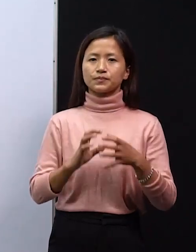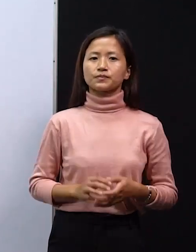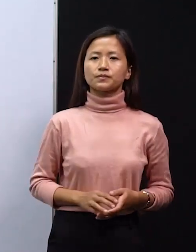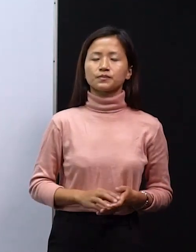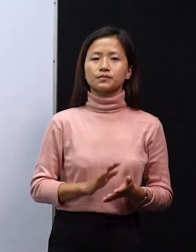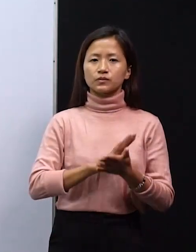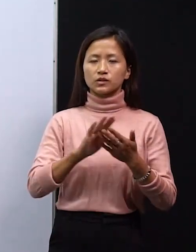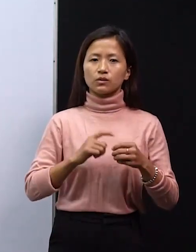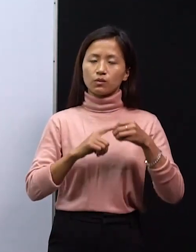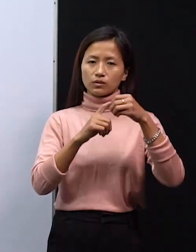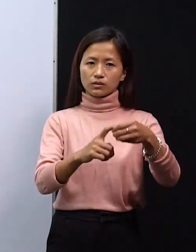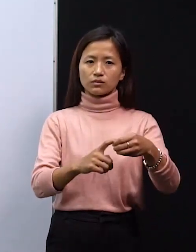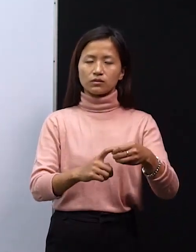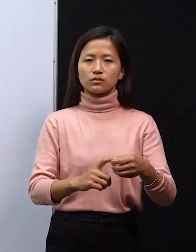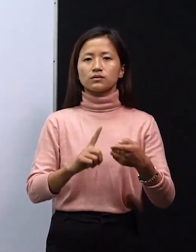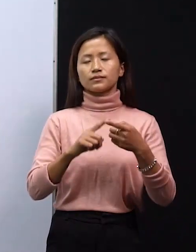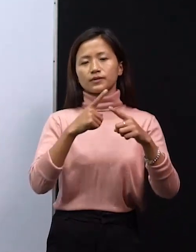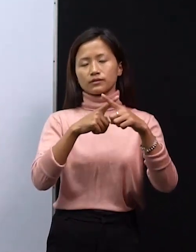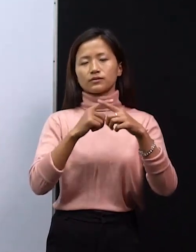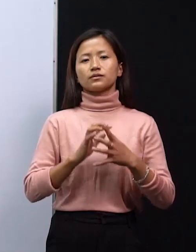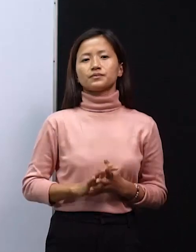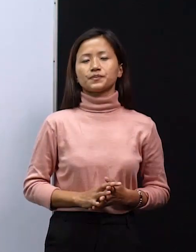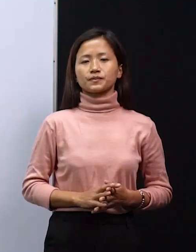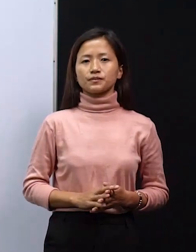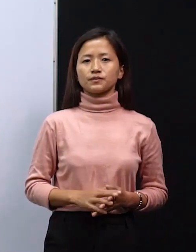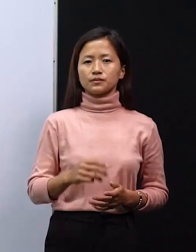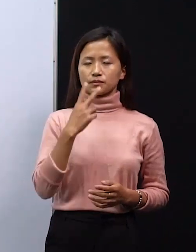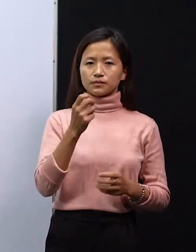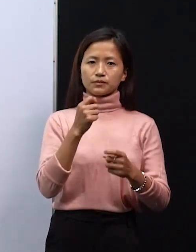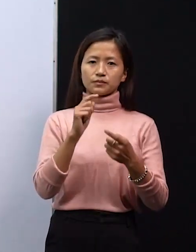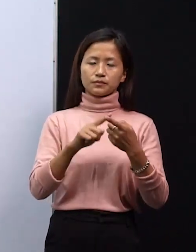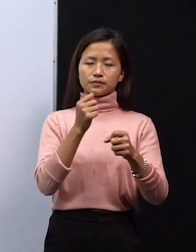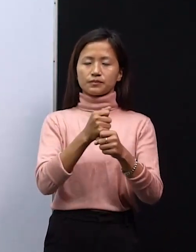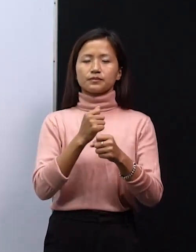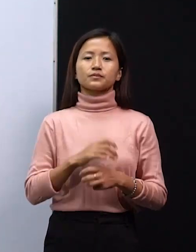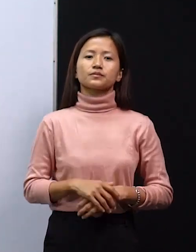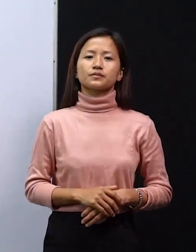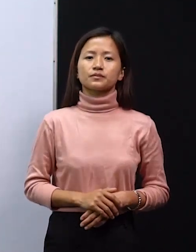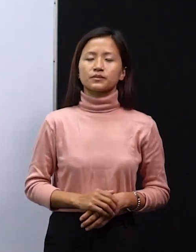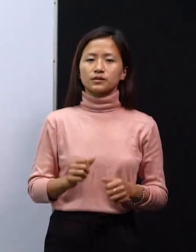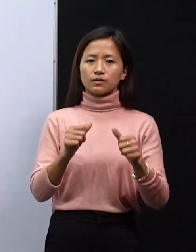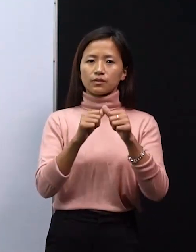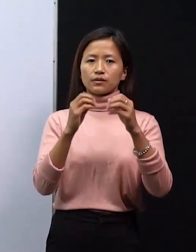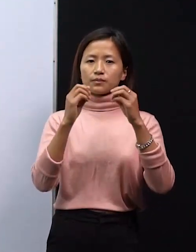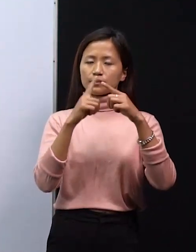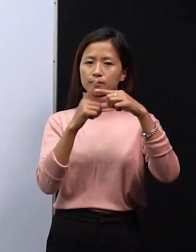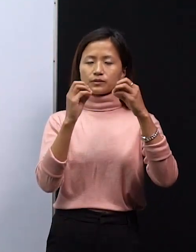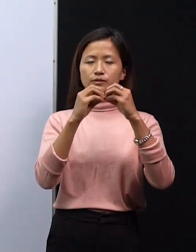to complete the questions in this exercise. Let's look at one example. A plus